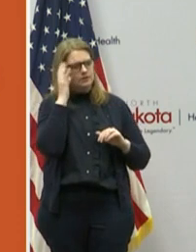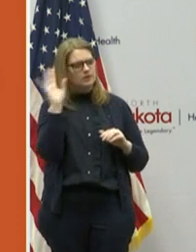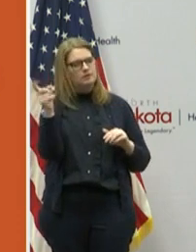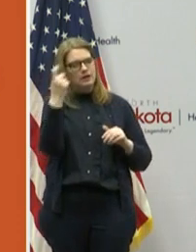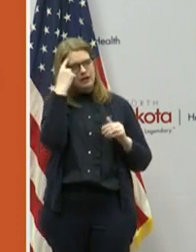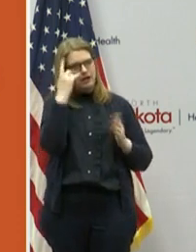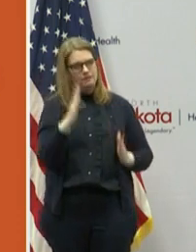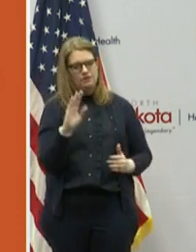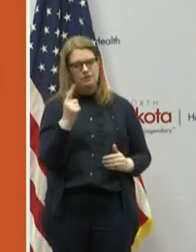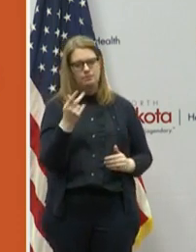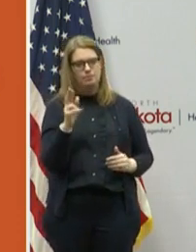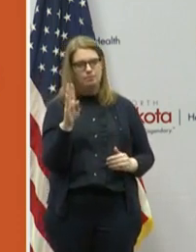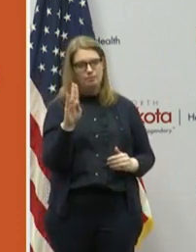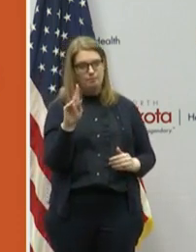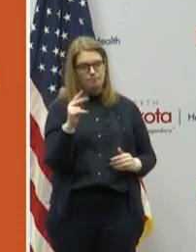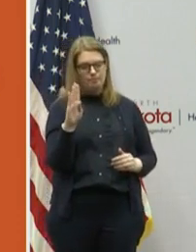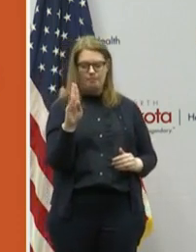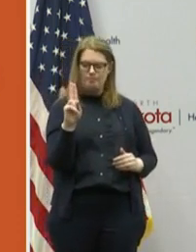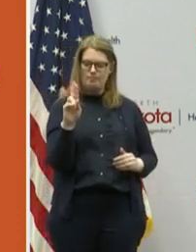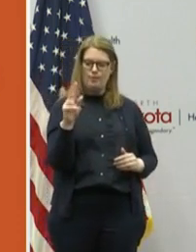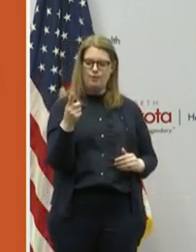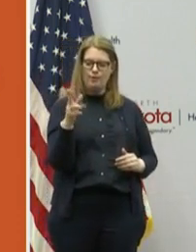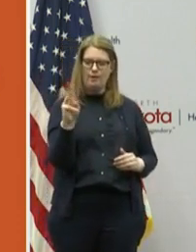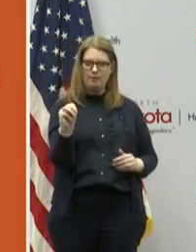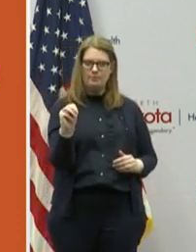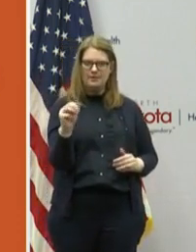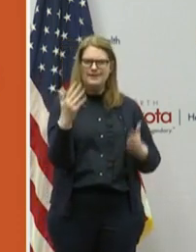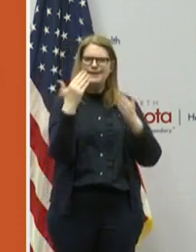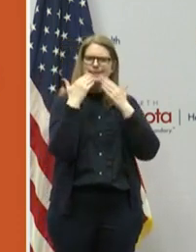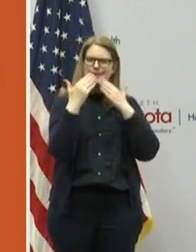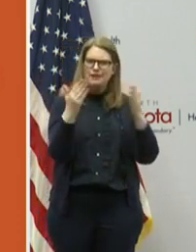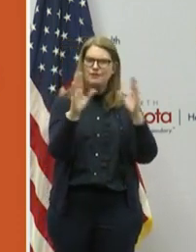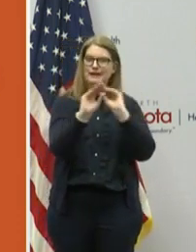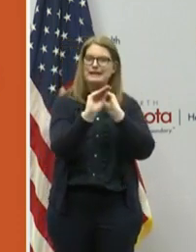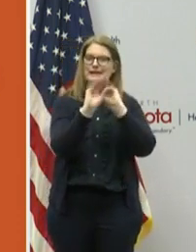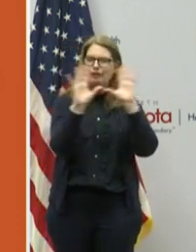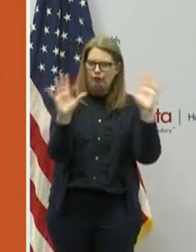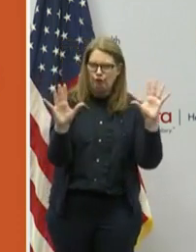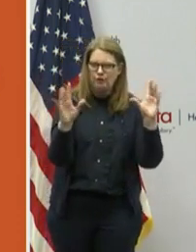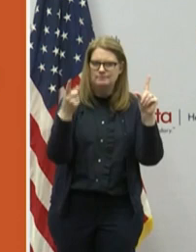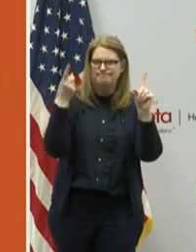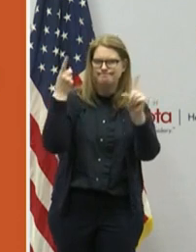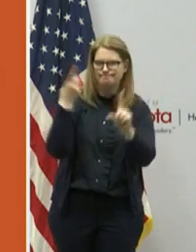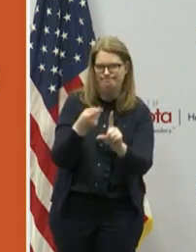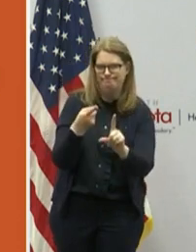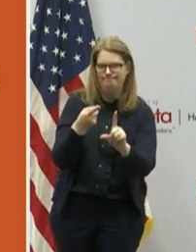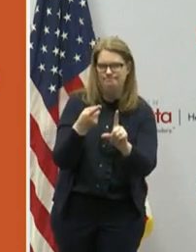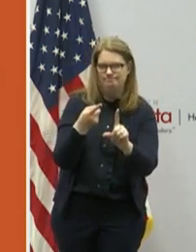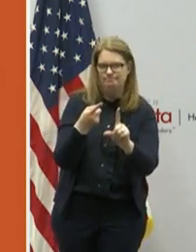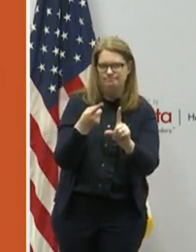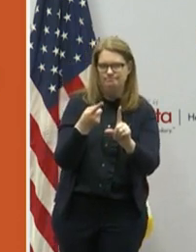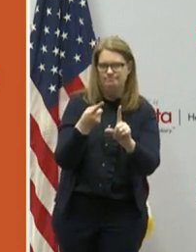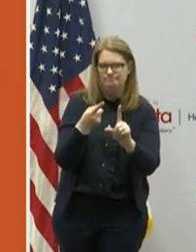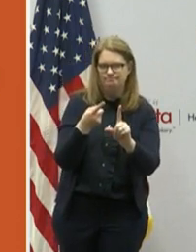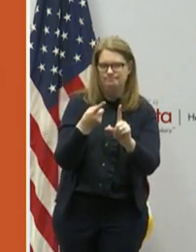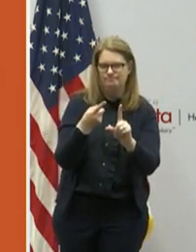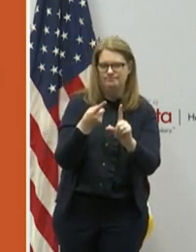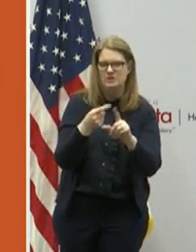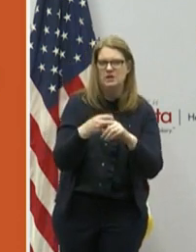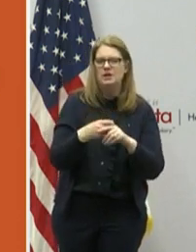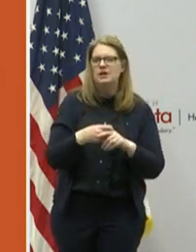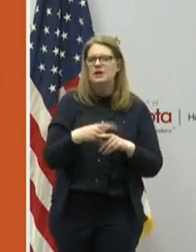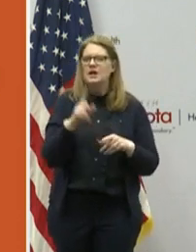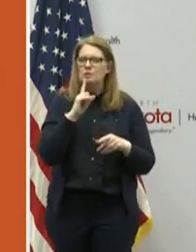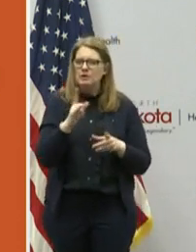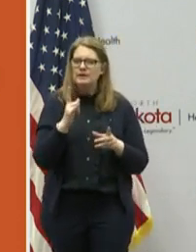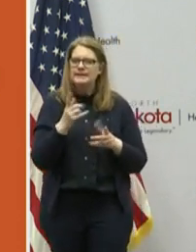Governor Burgum, thank you for your clear, very concise directions. It has allowed us to keep our